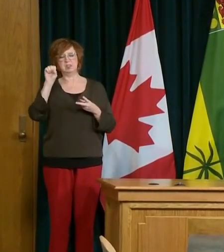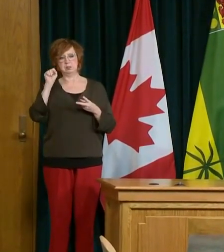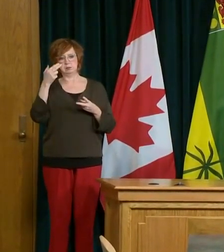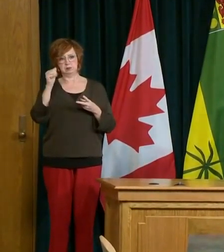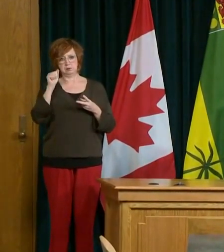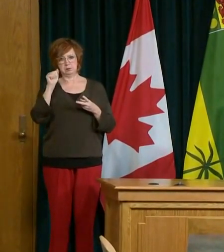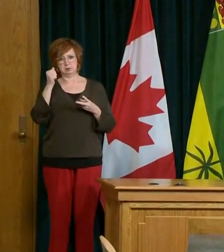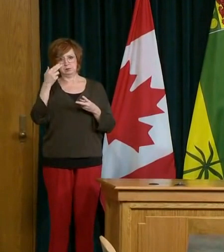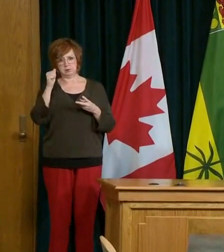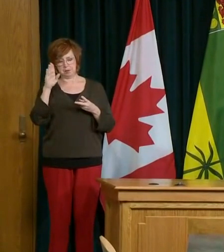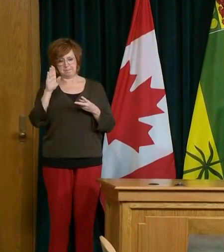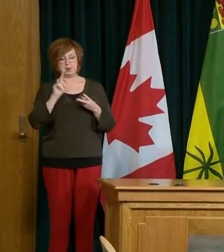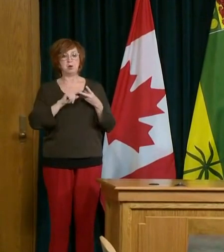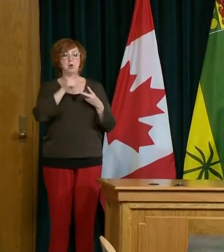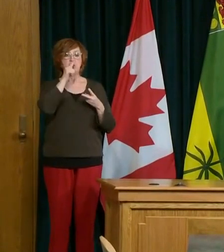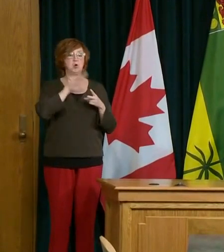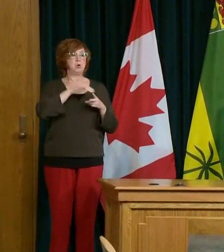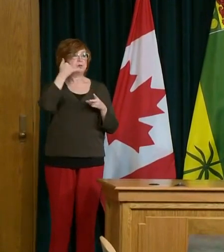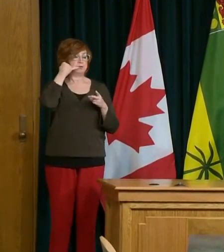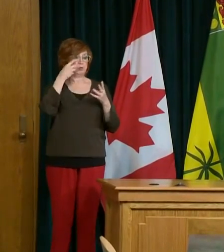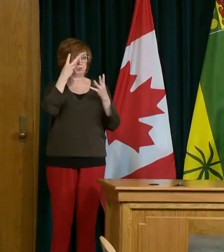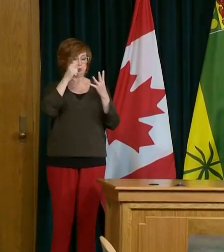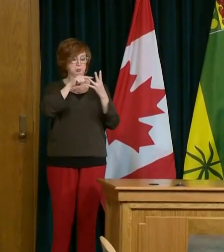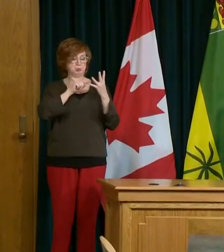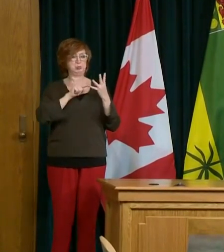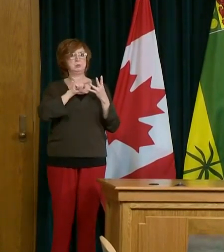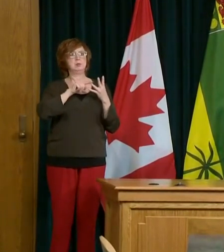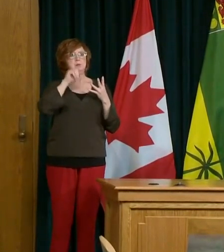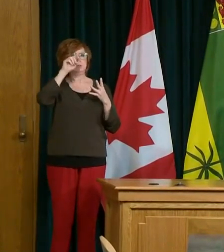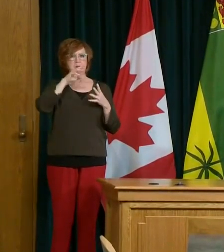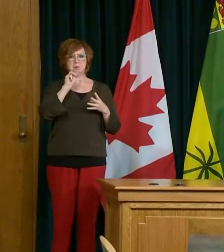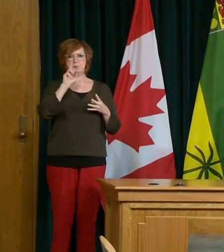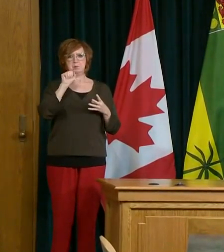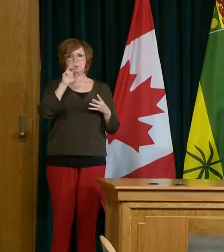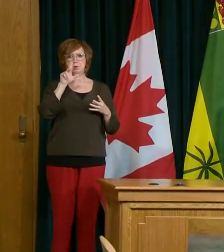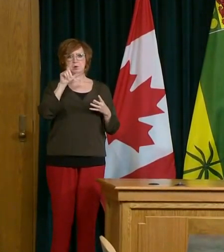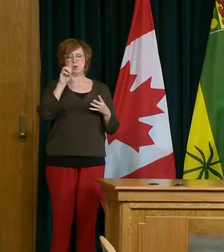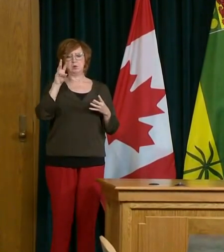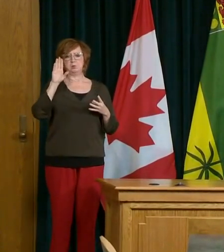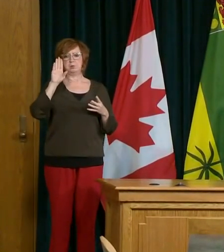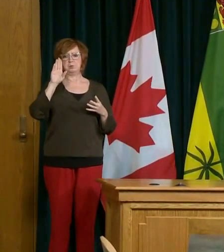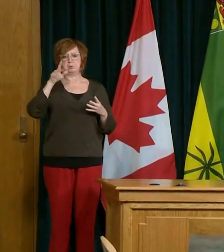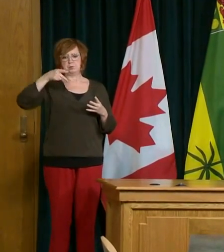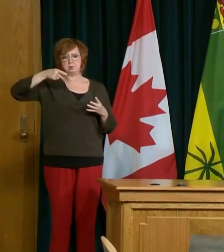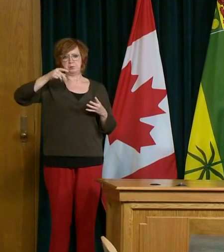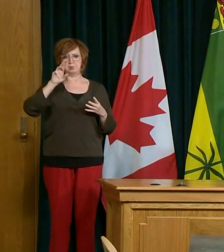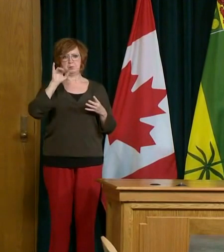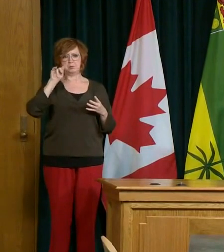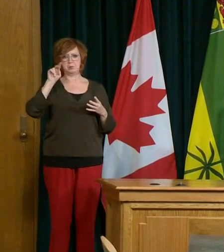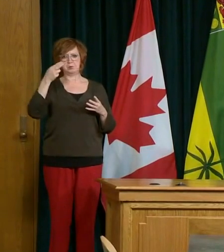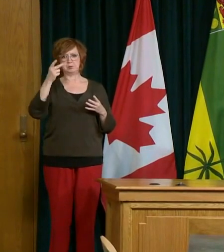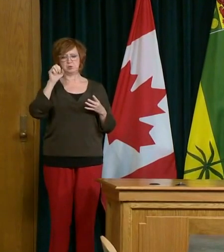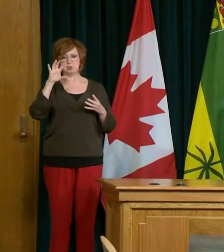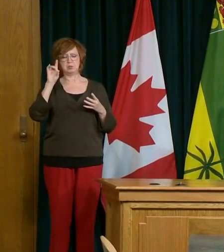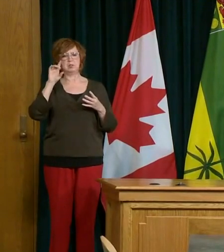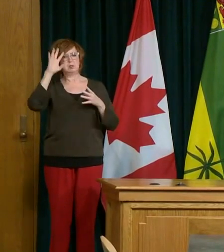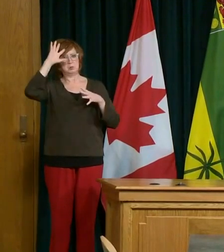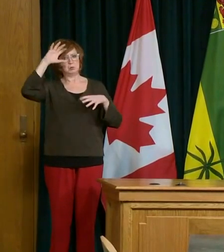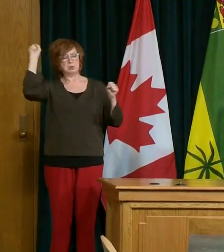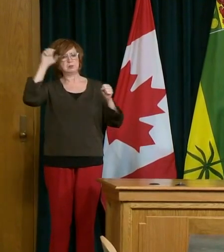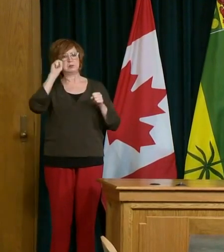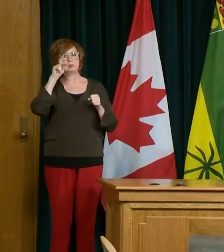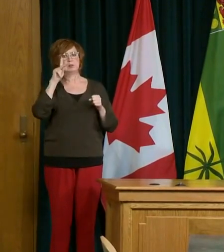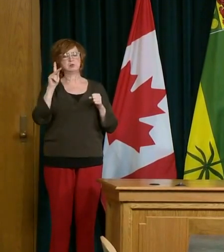over the line is Marlo Pritchard, President of the Saskatchewan Public Safety Agency, Scott Livingstone, CEO